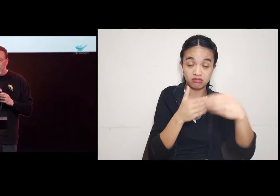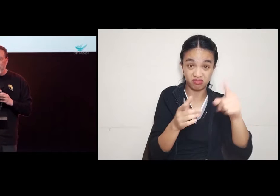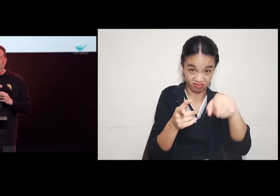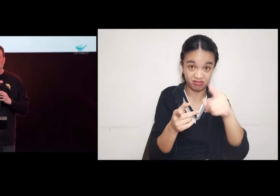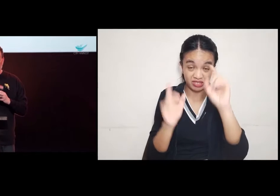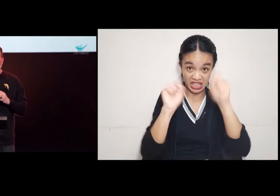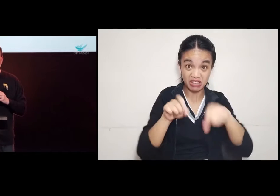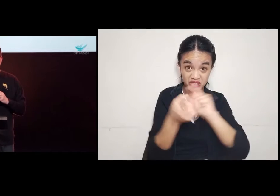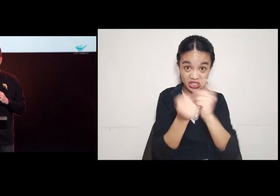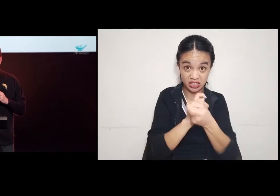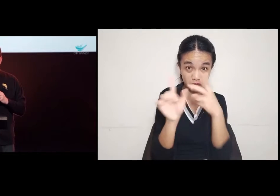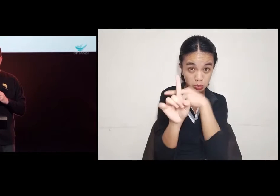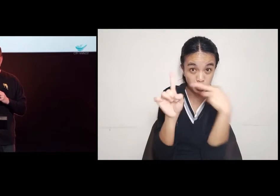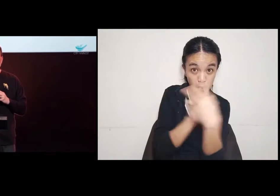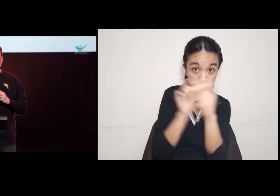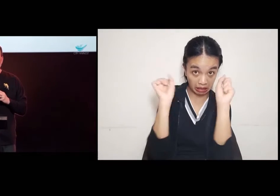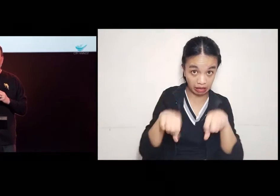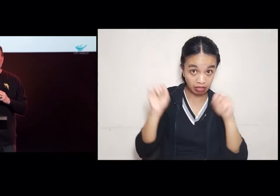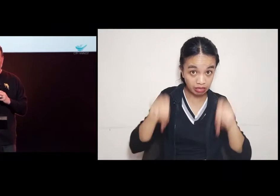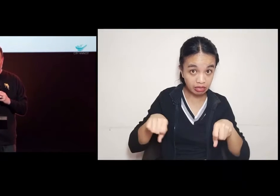would that change your perspective?